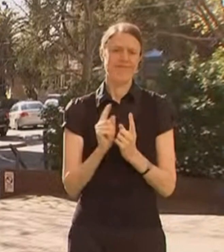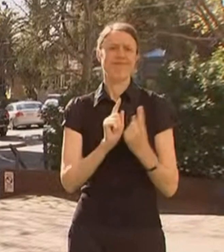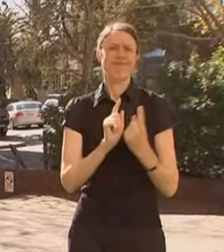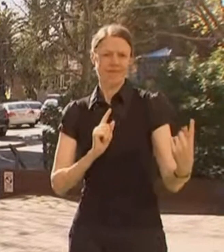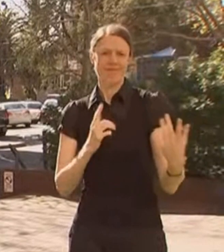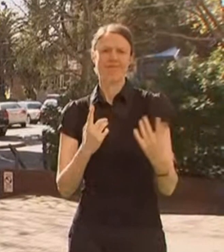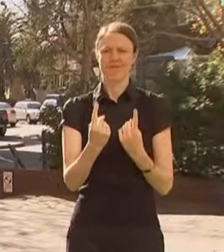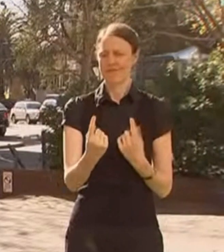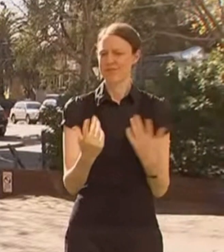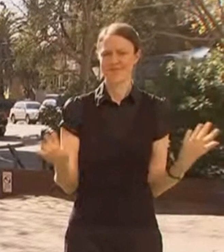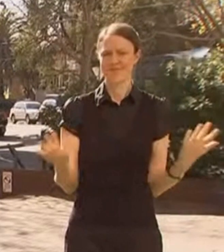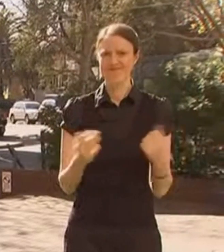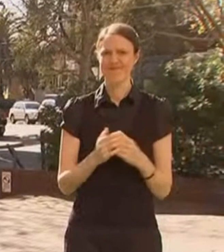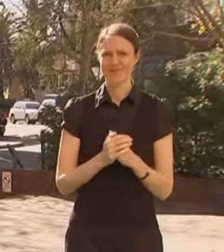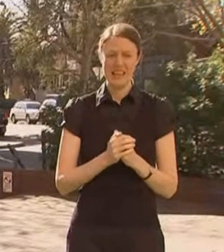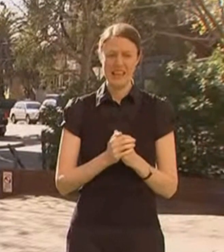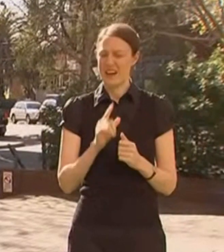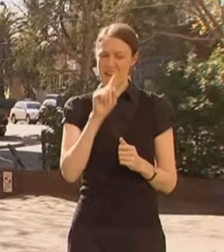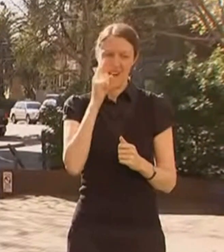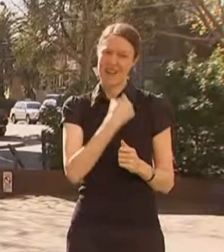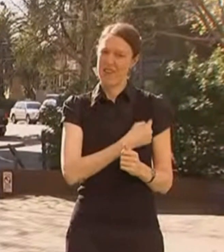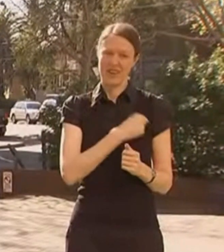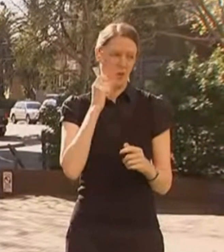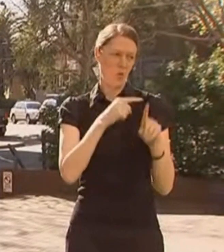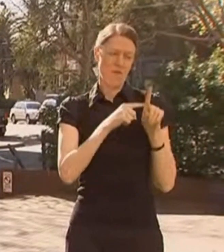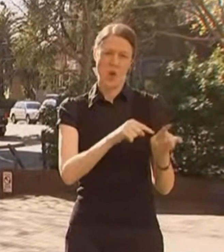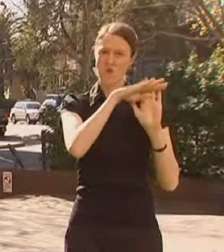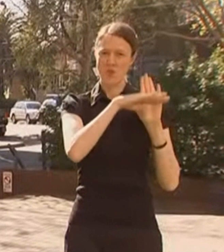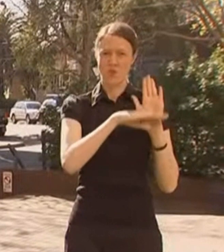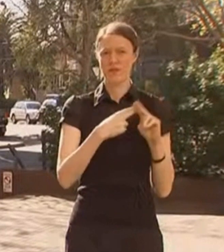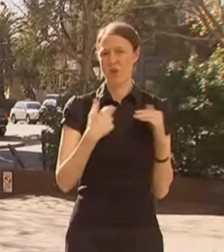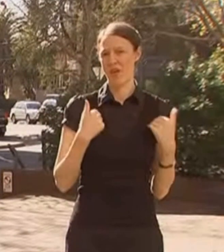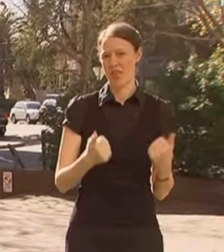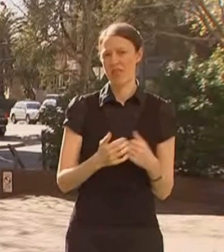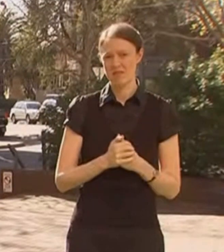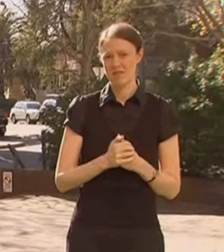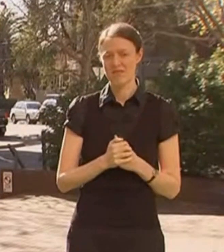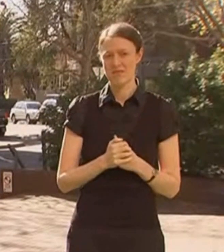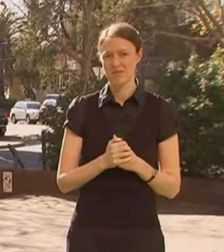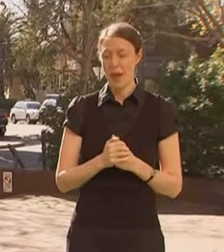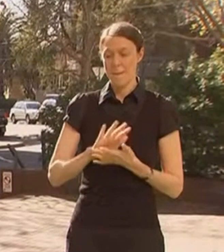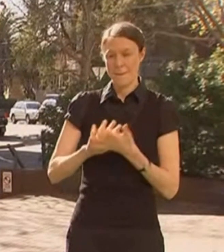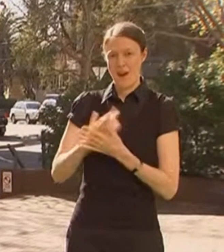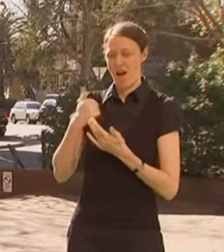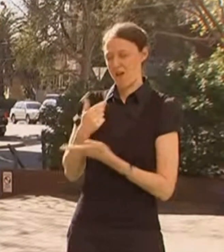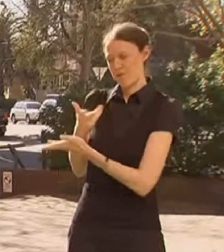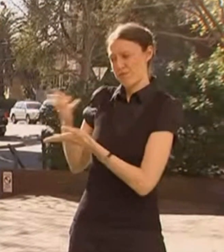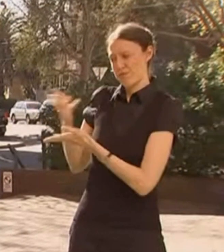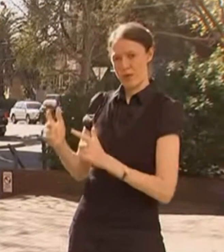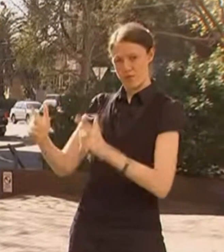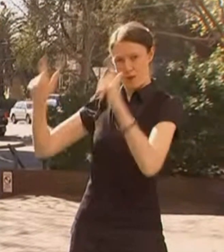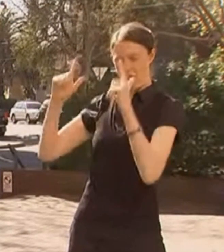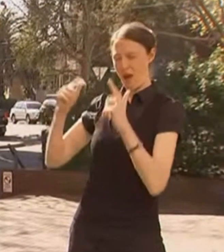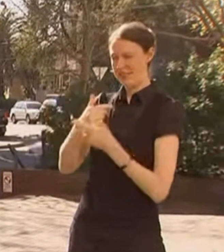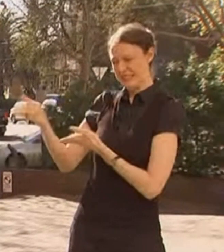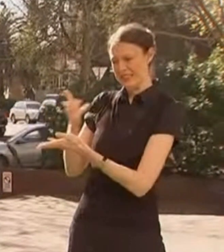potential 10,000 protesters turning up, and the organiser himself admitted that he couldn't